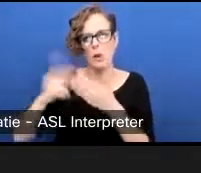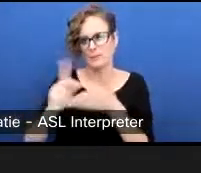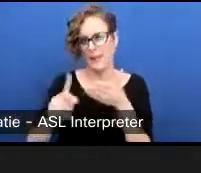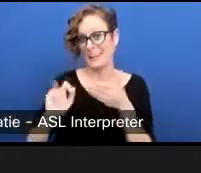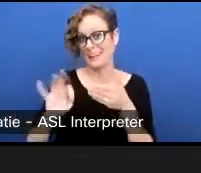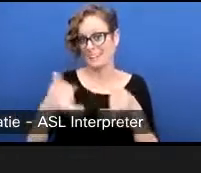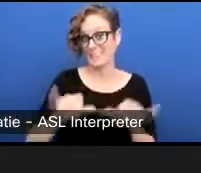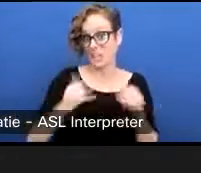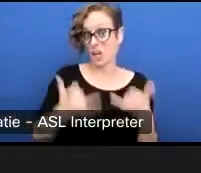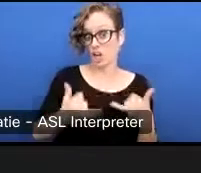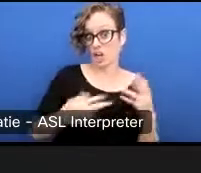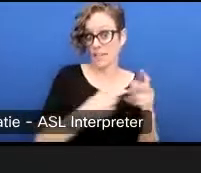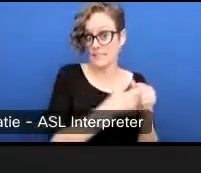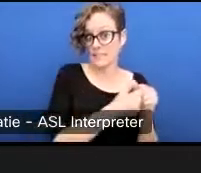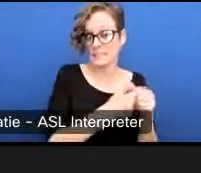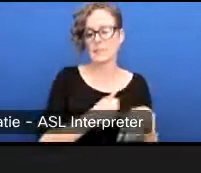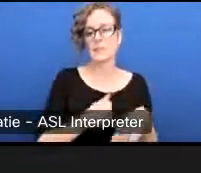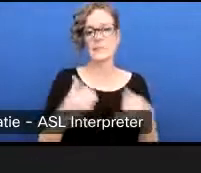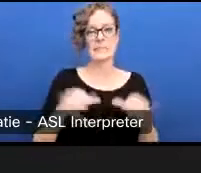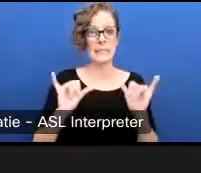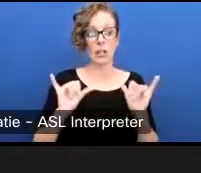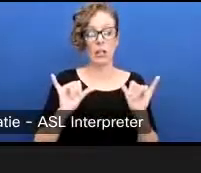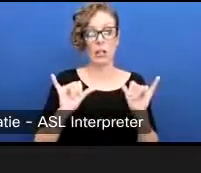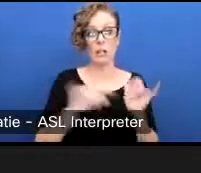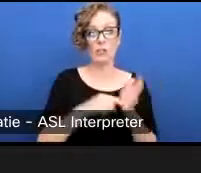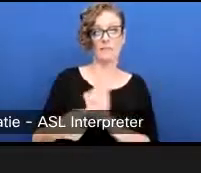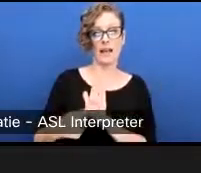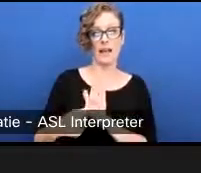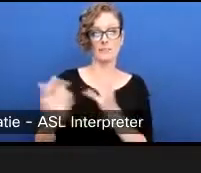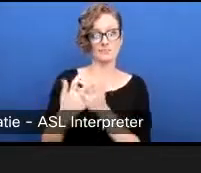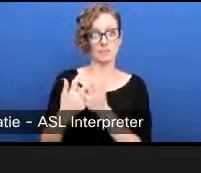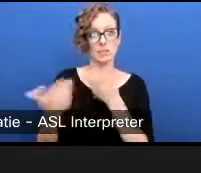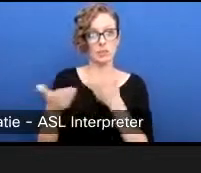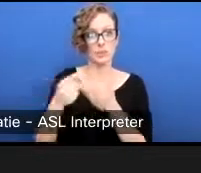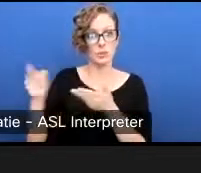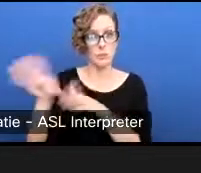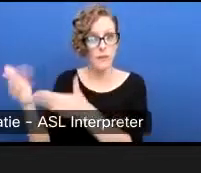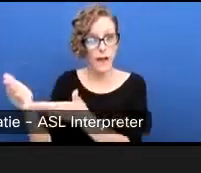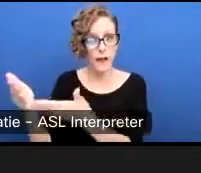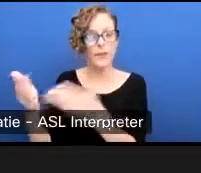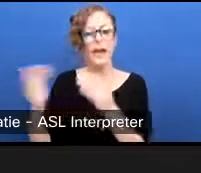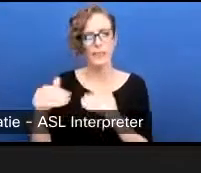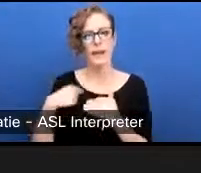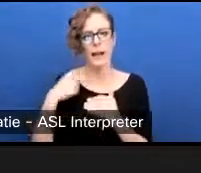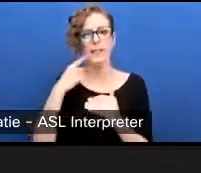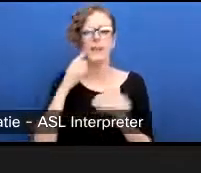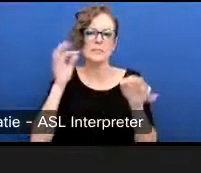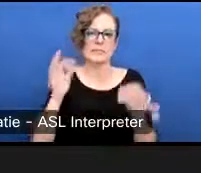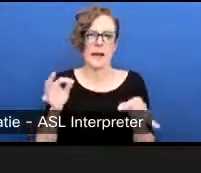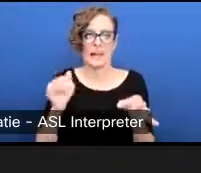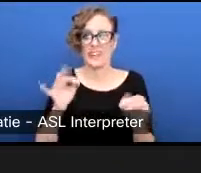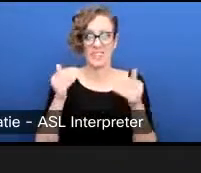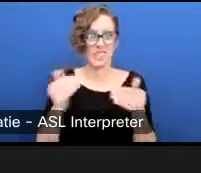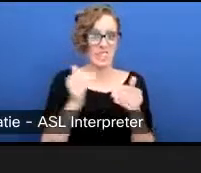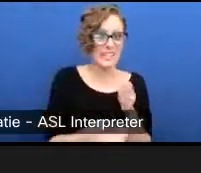still current and if it's still reflective of the services you're providing. And then I think we would decide if we're just going to do